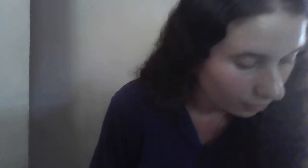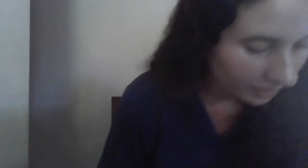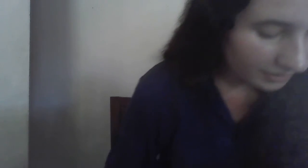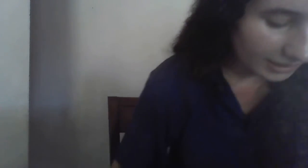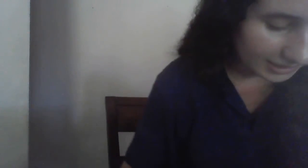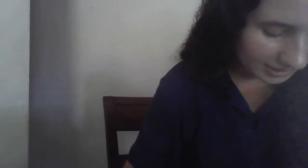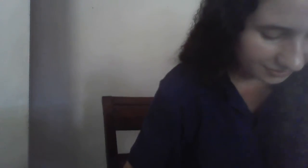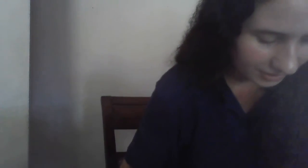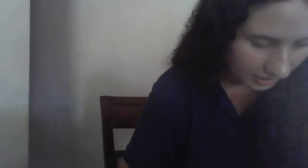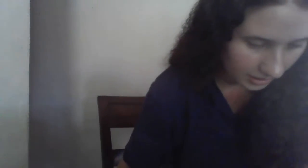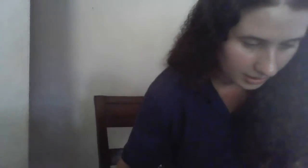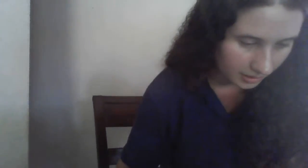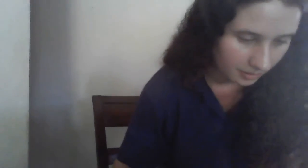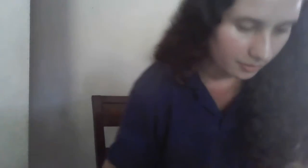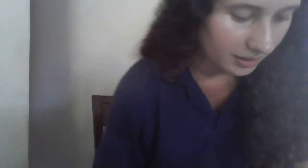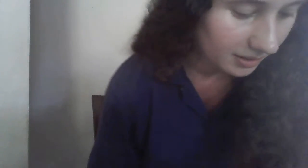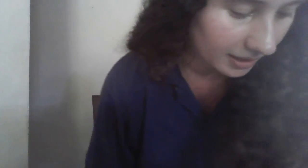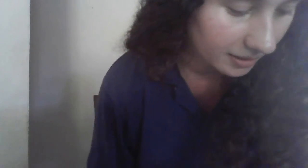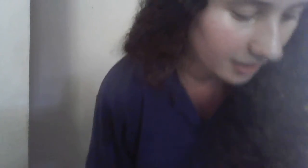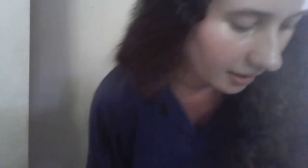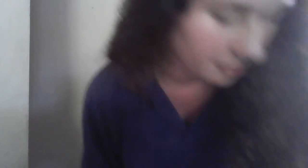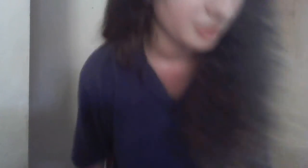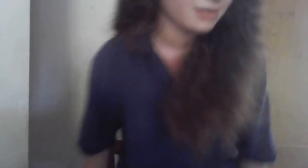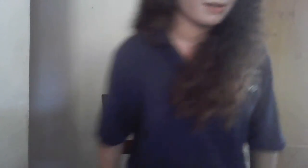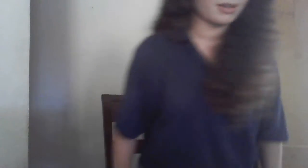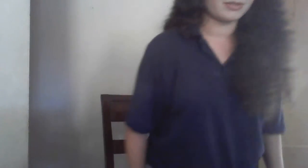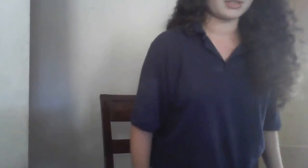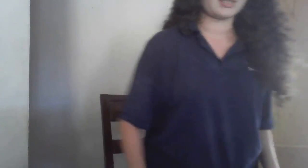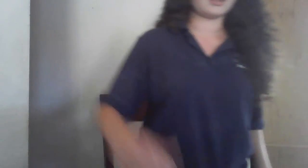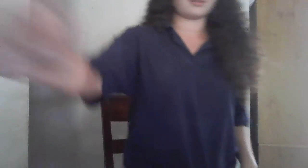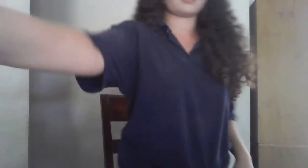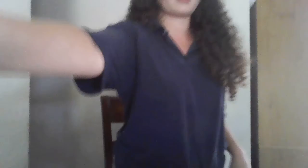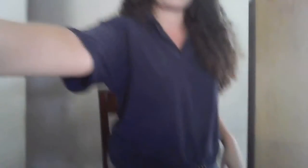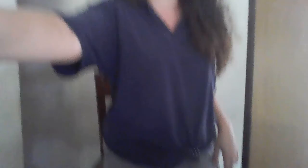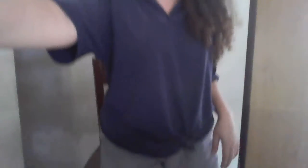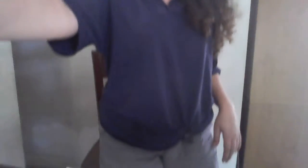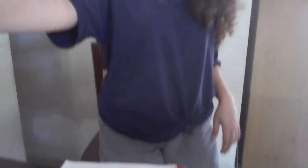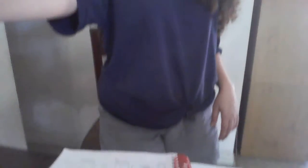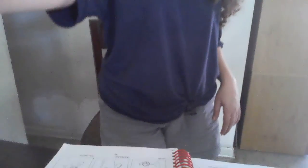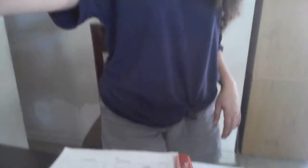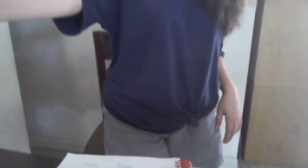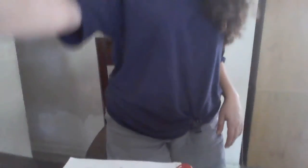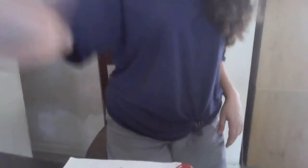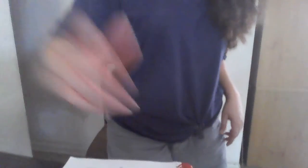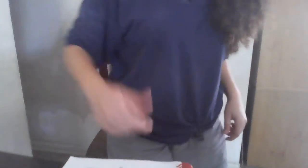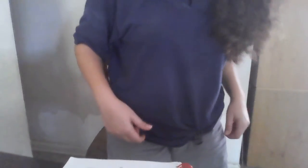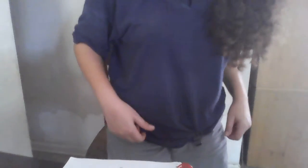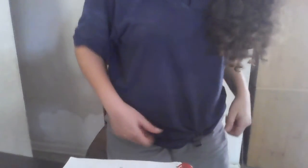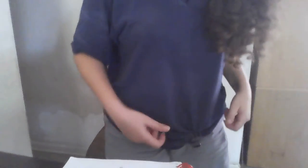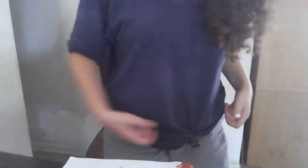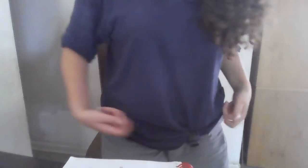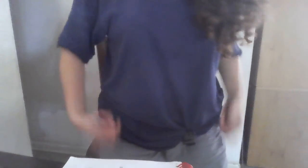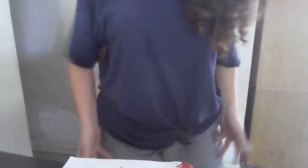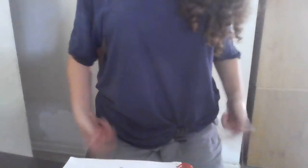they sign it differently here. Oh, they sign it kind of weird. I've never seen this sign. They sign it like